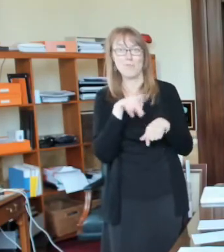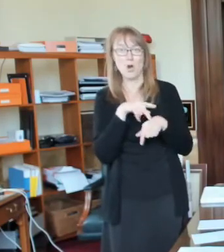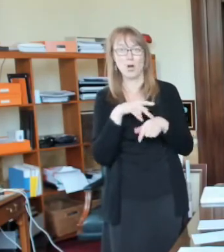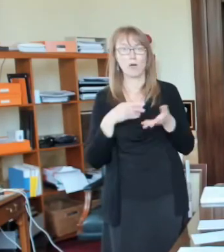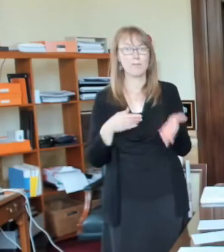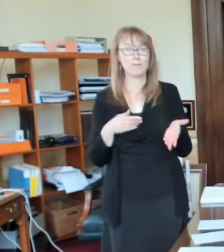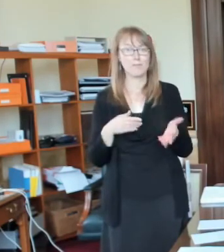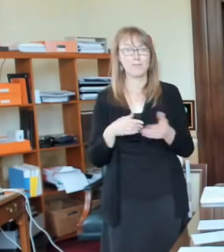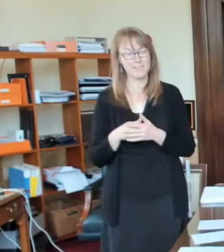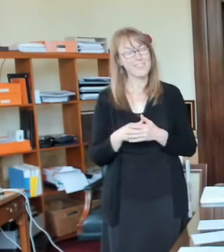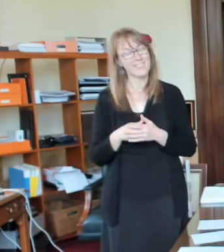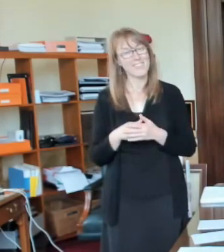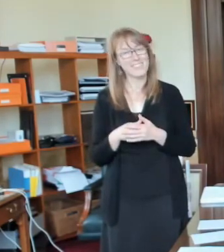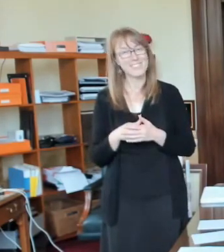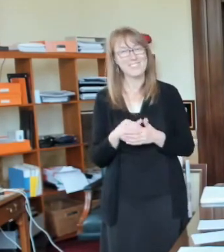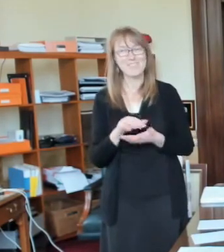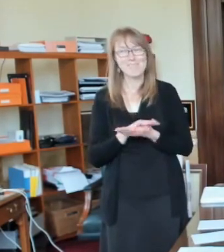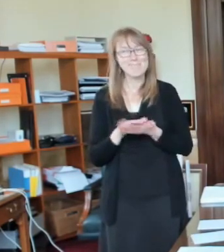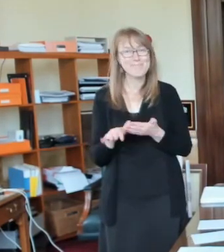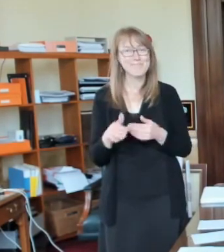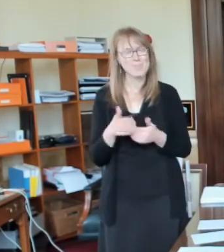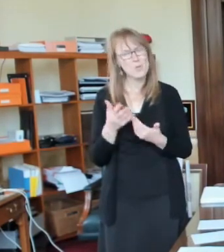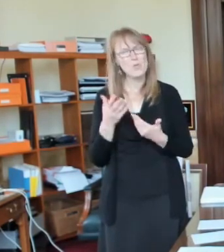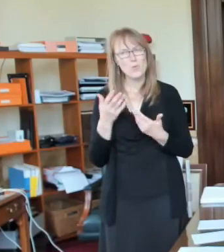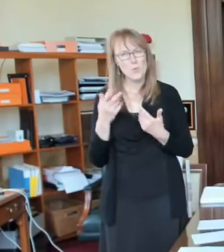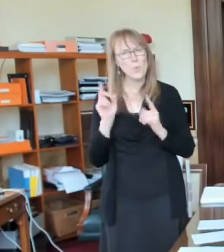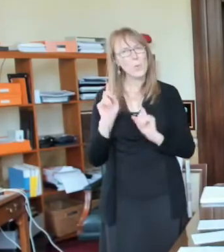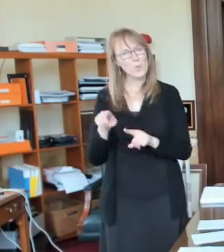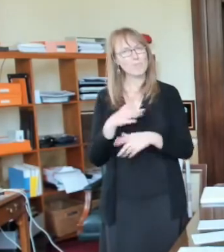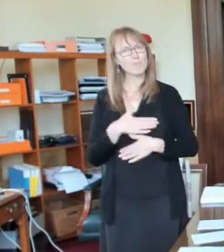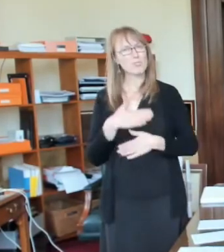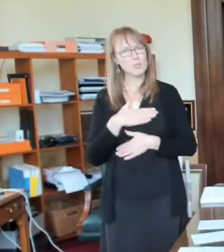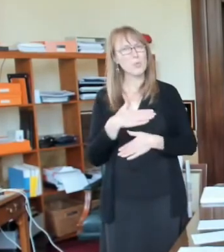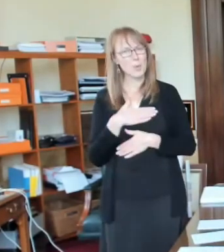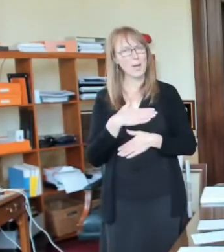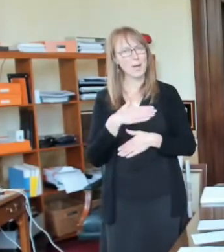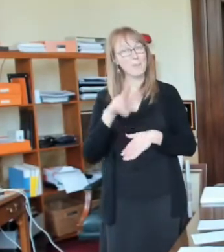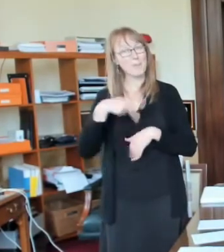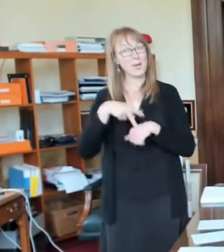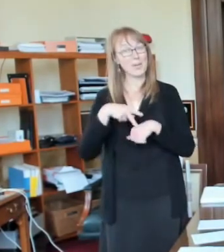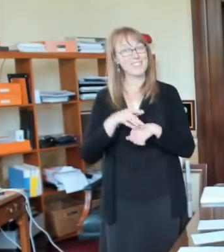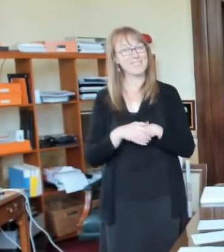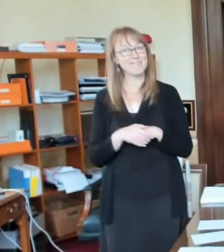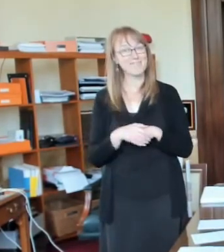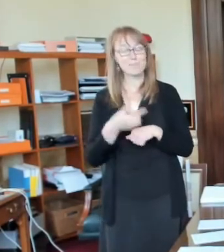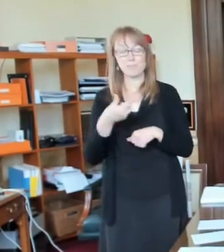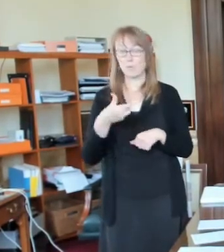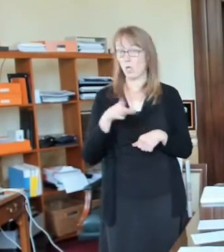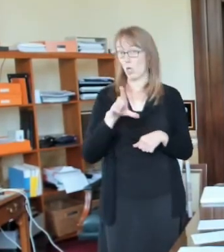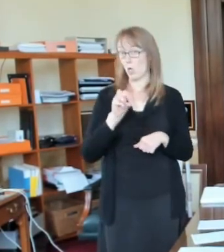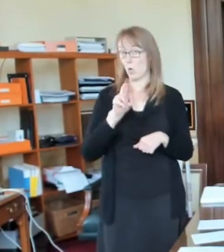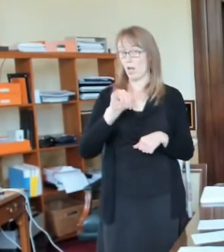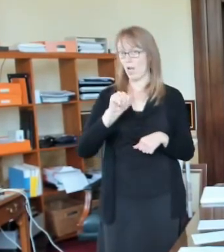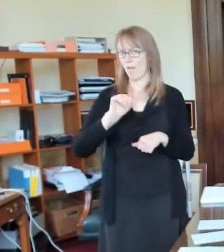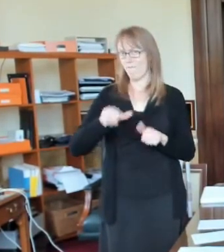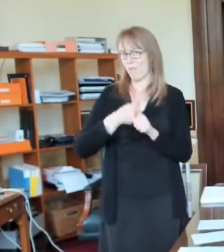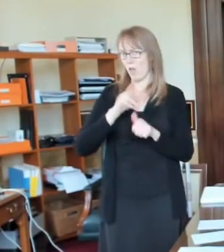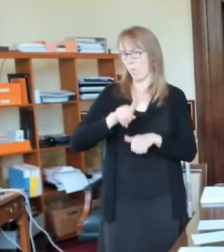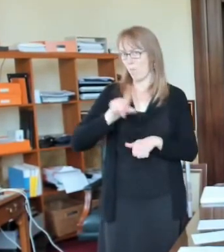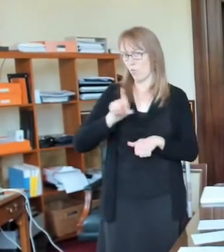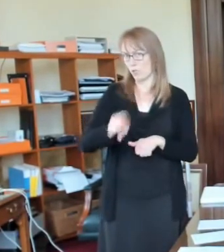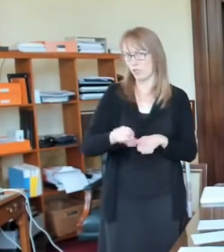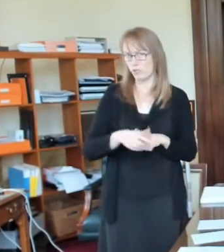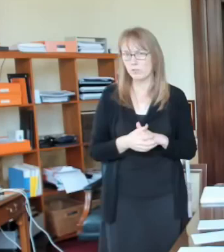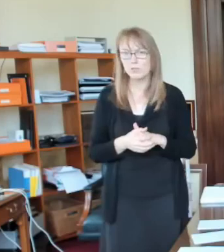difference. And so get out and use our parks. Gloria's follow-up question to that, Mayor, is can you speak to